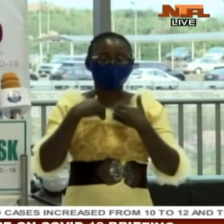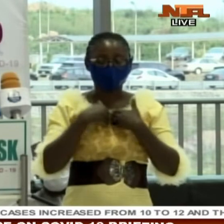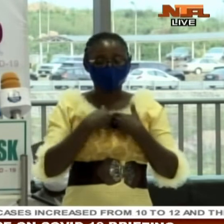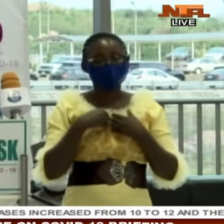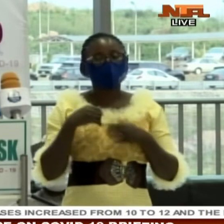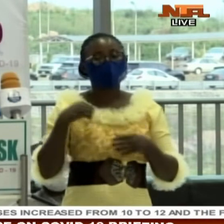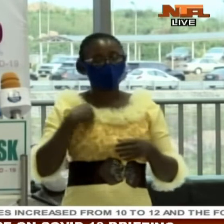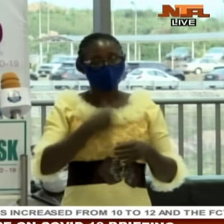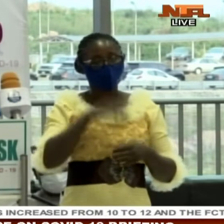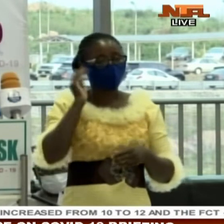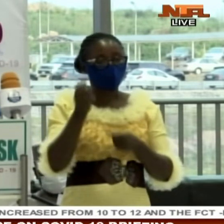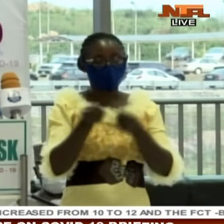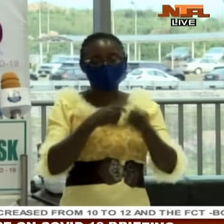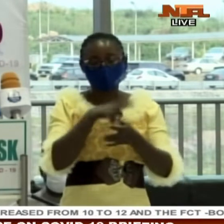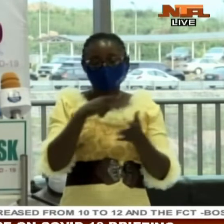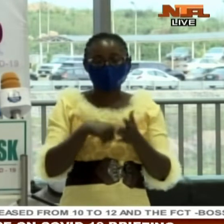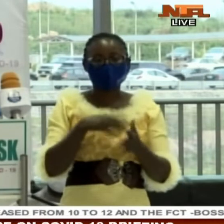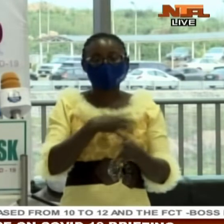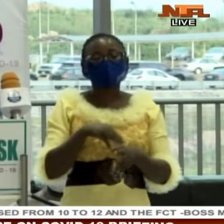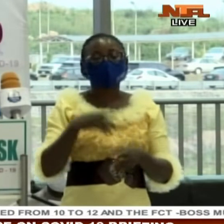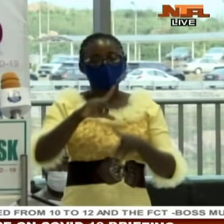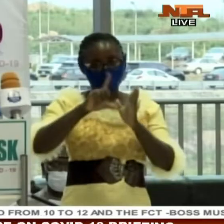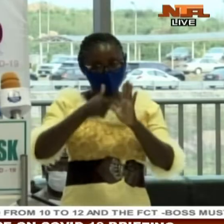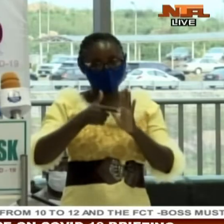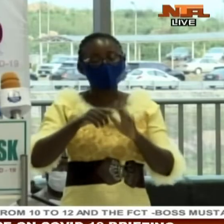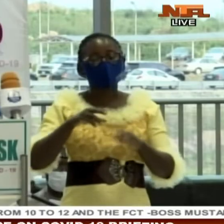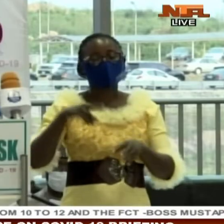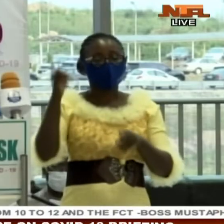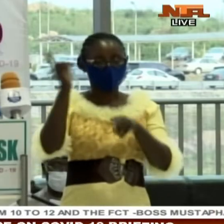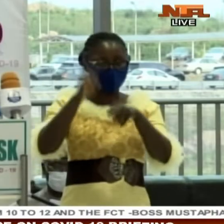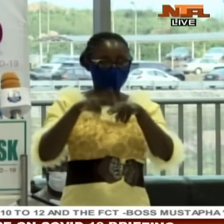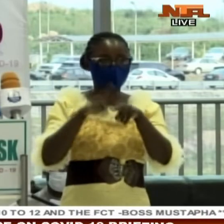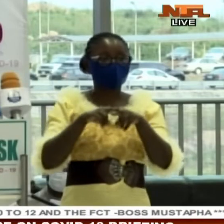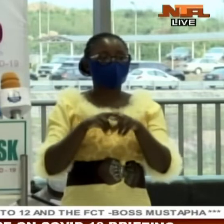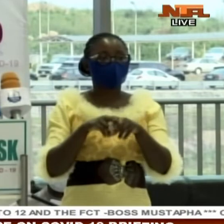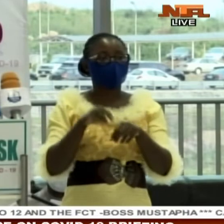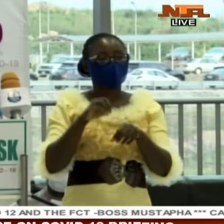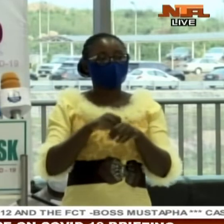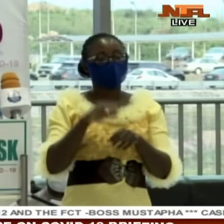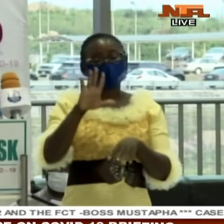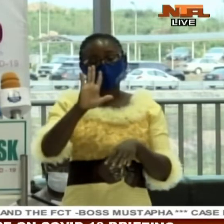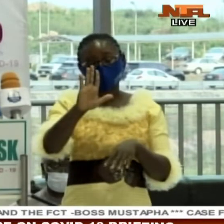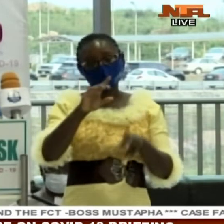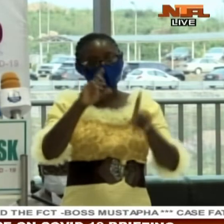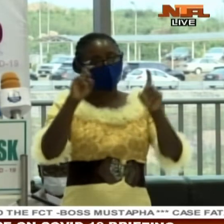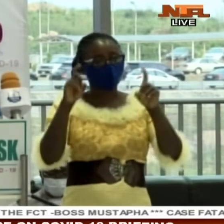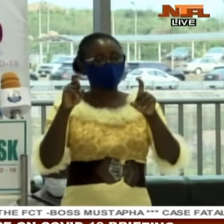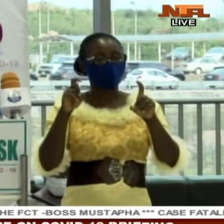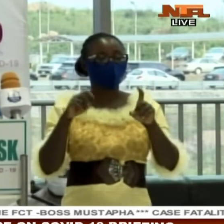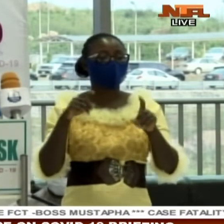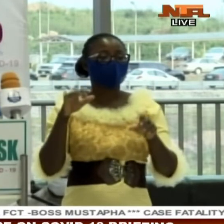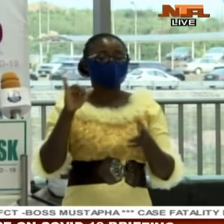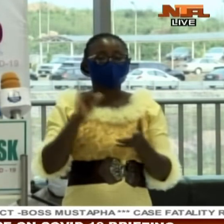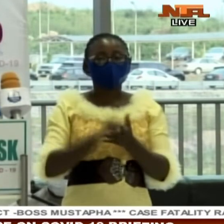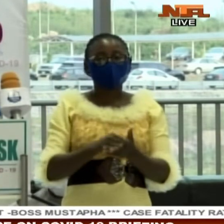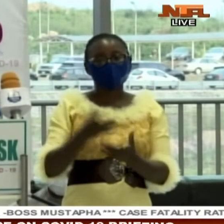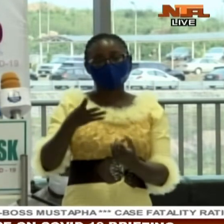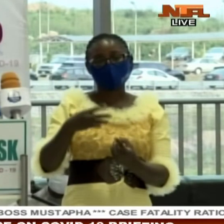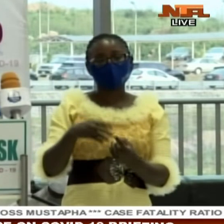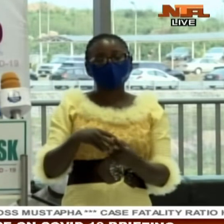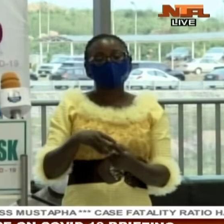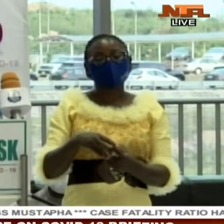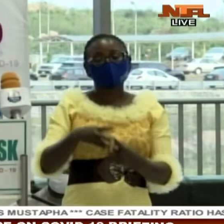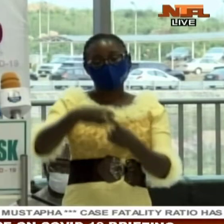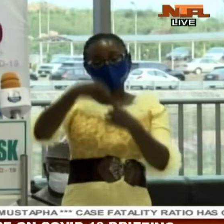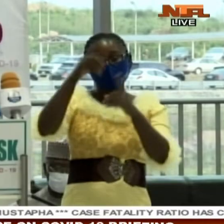then we will subsequently ramp up. So in terms of your question, is there a specific target that